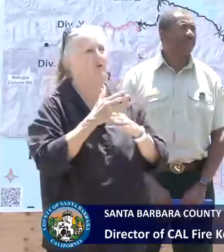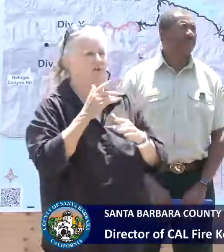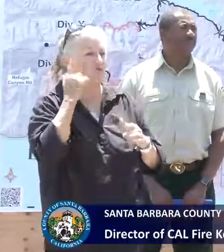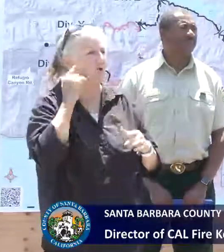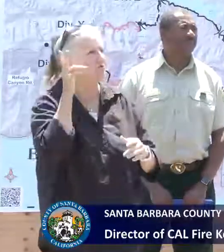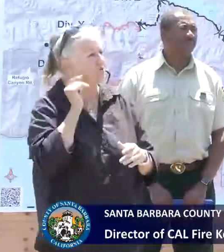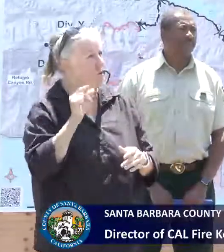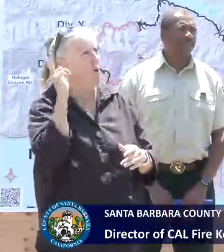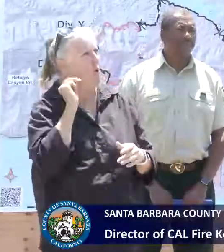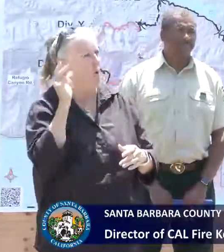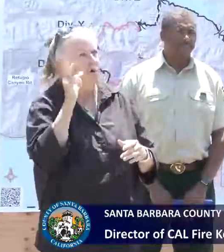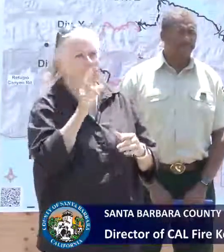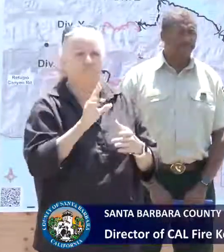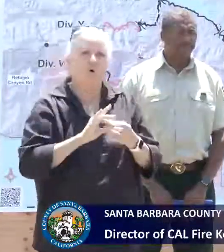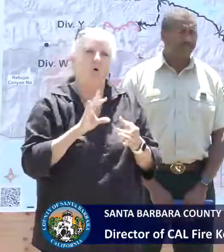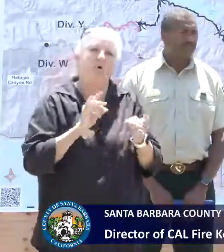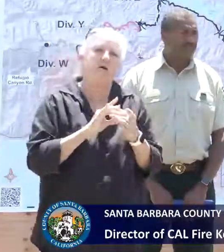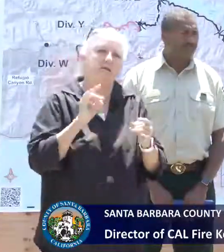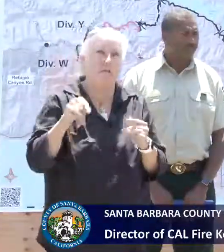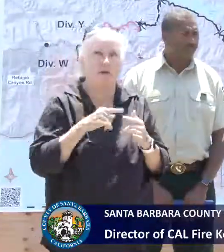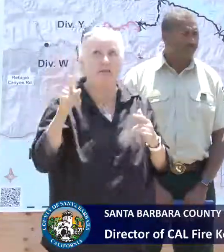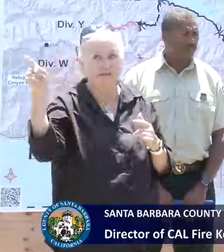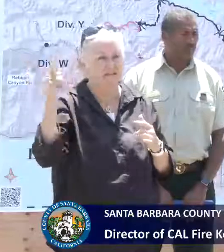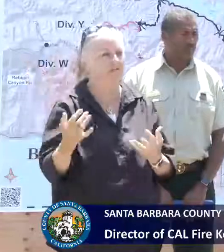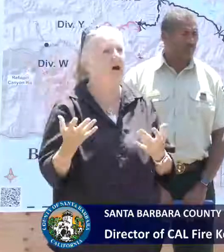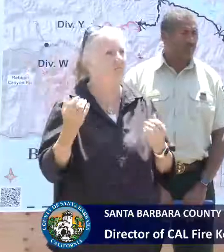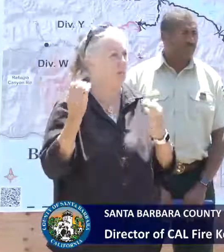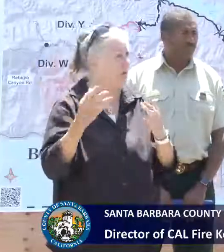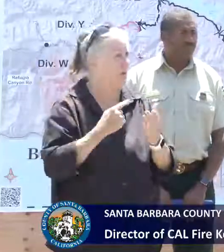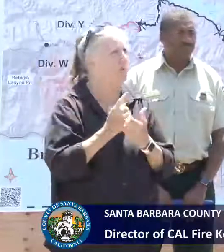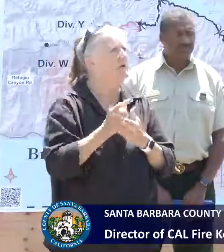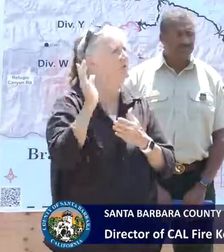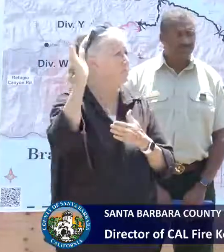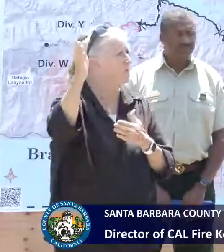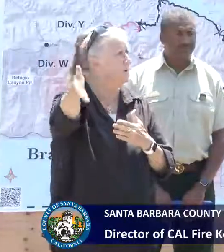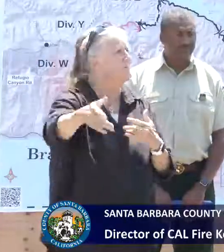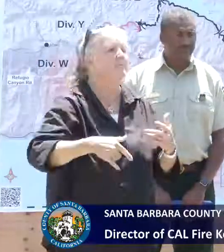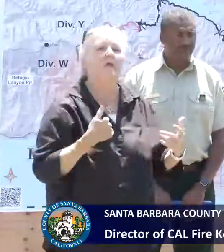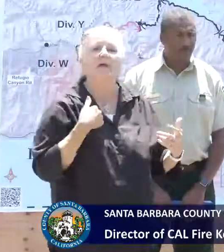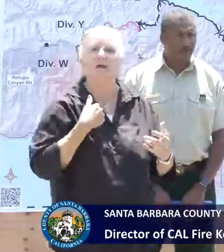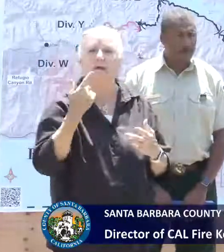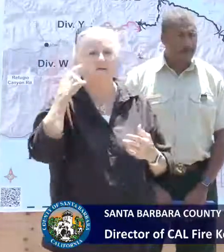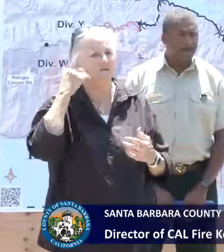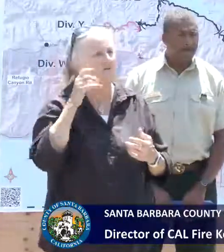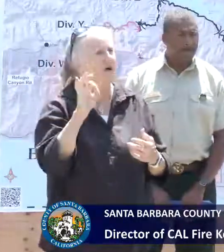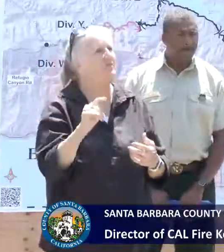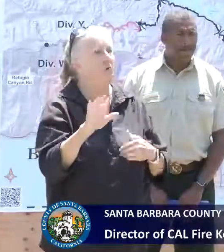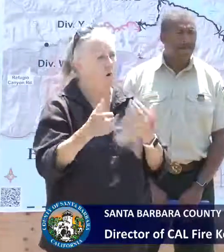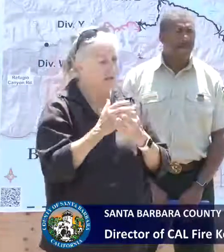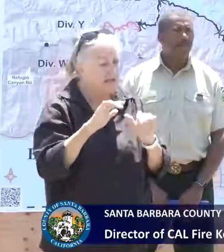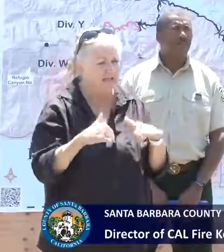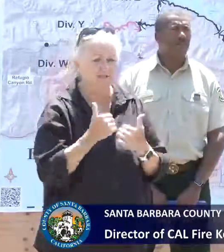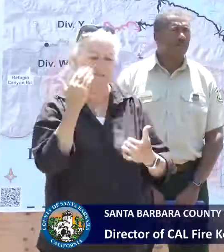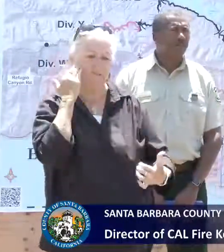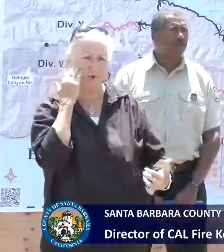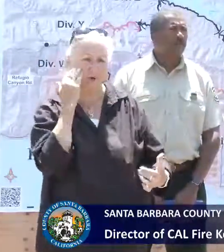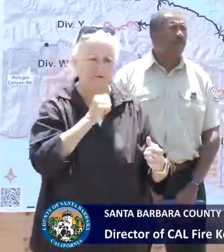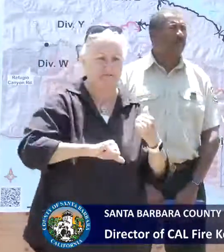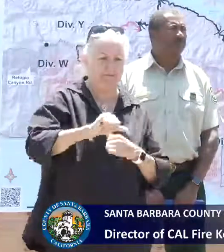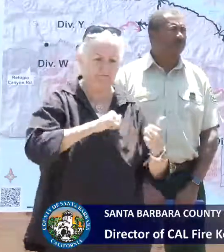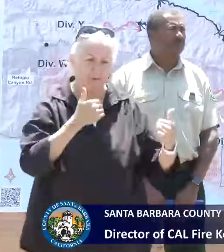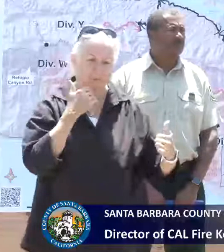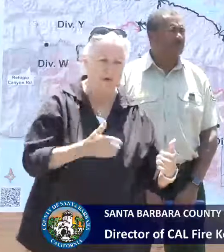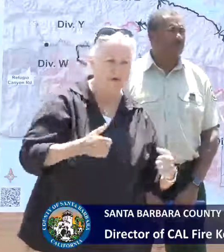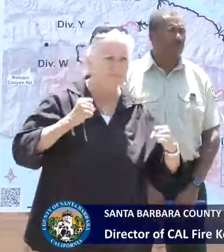stories about this fire for many weeks to come. It's because of the fact that all of the agencies know each other very, very well. They're able